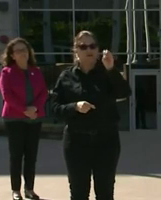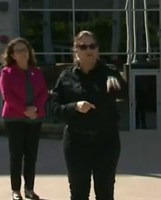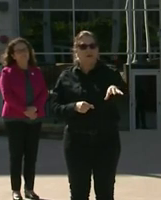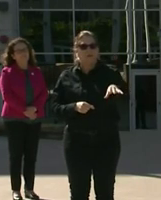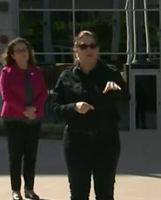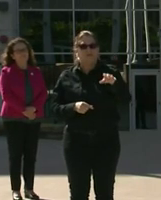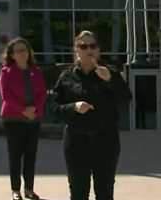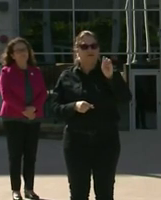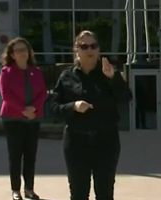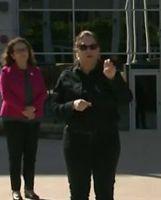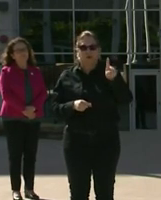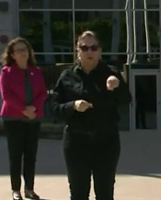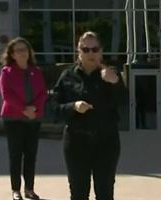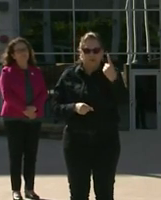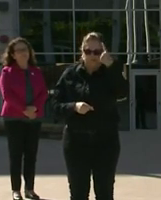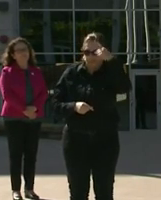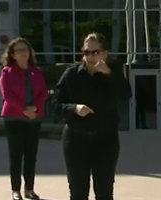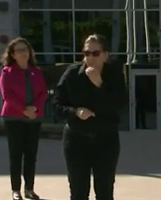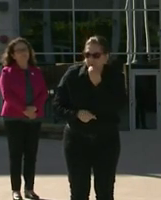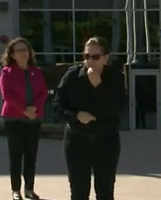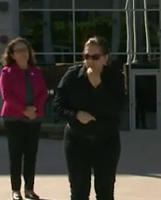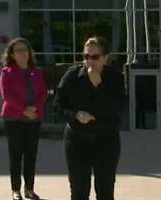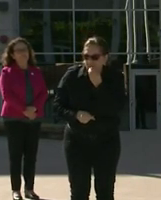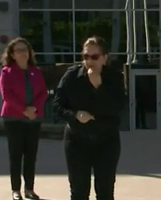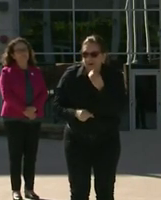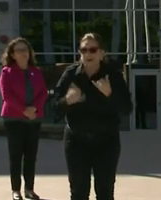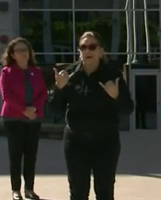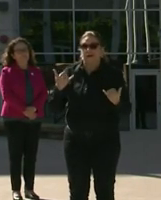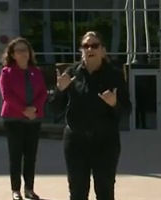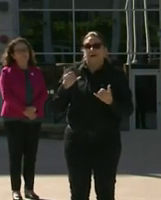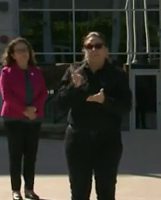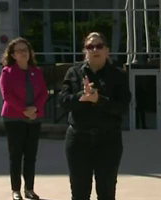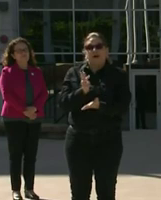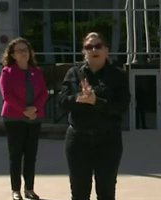enforcement, vehicle booting and towing is also suspended.